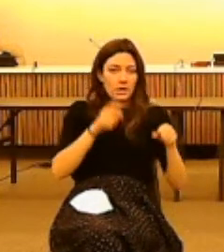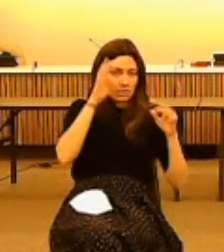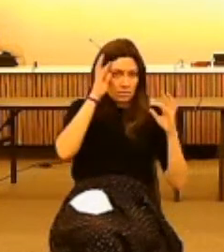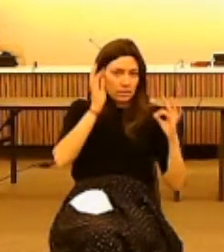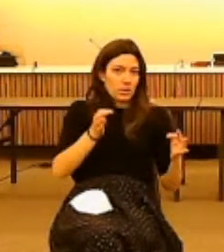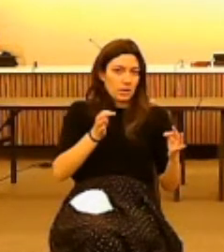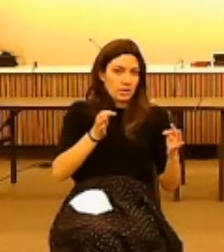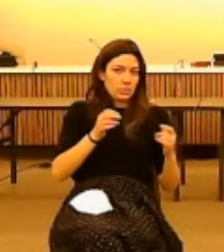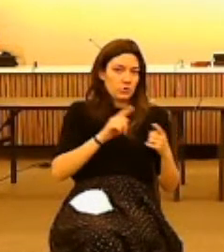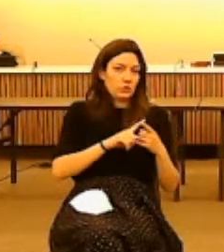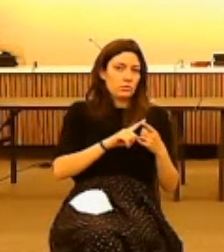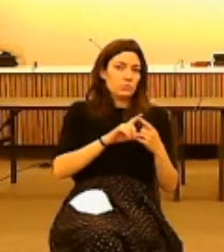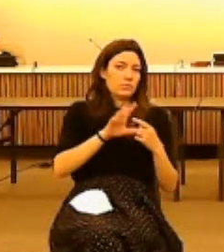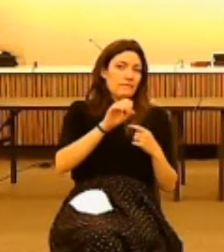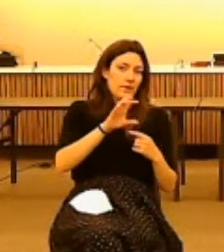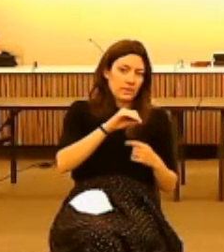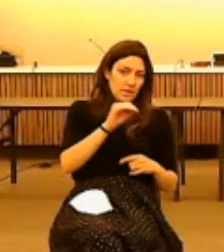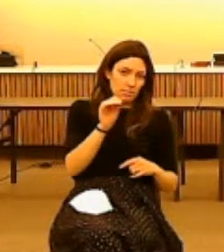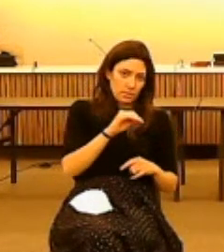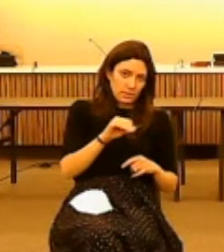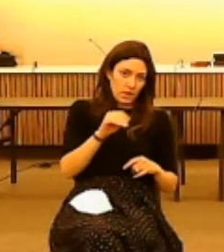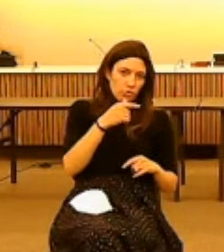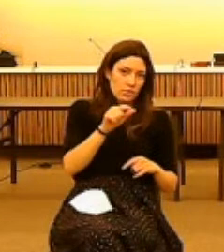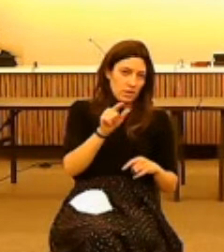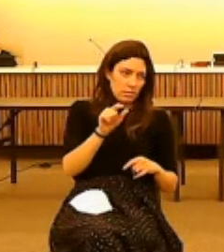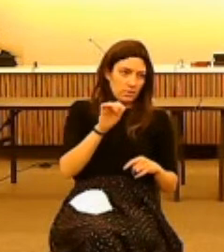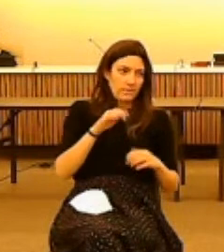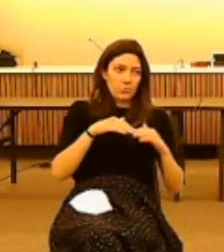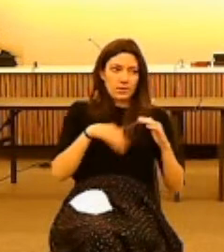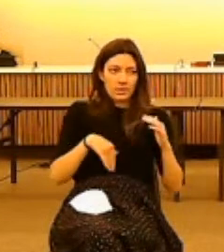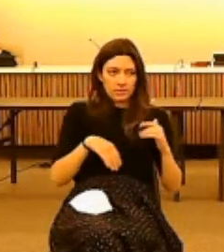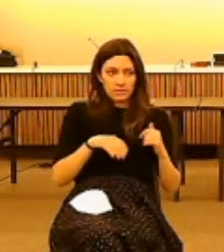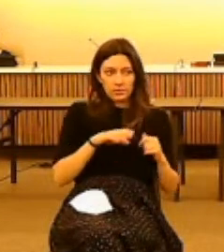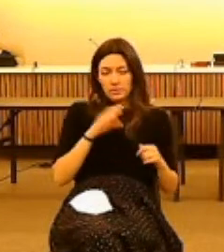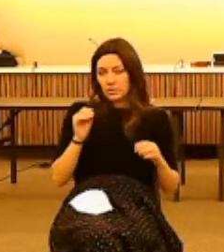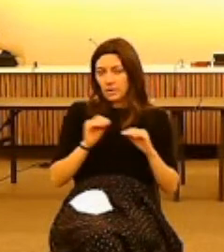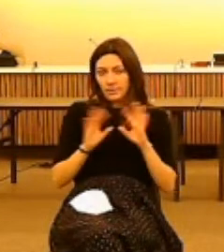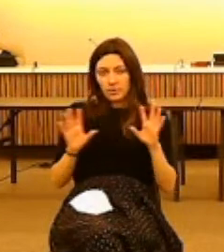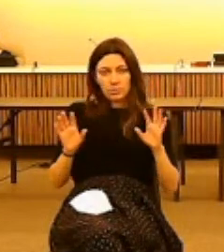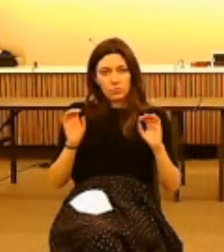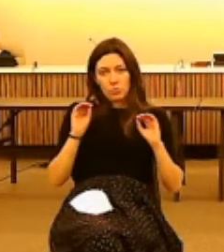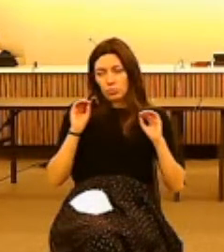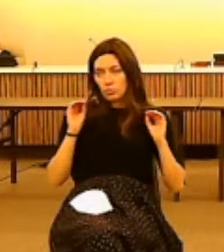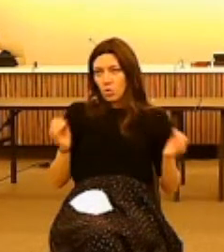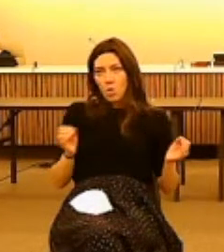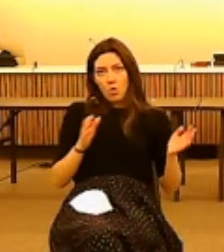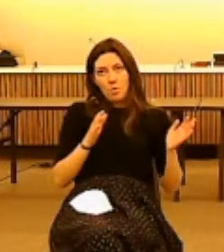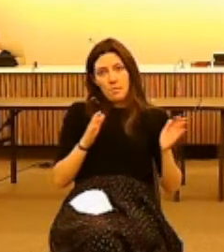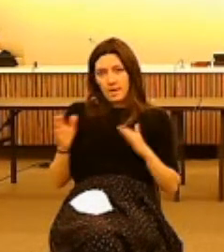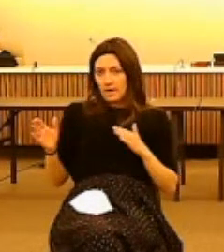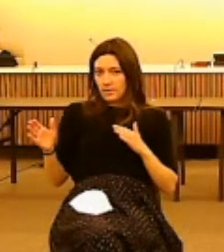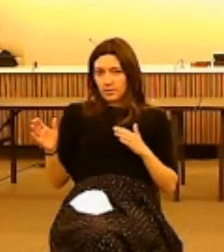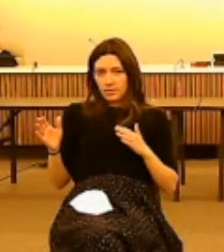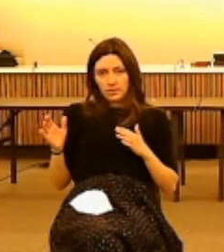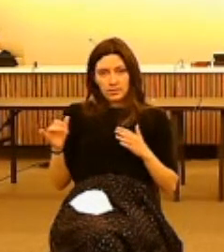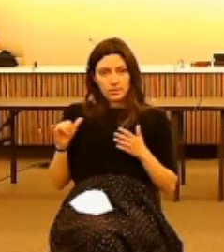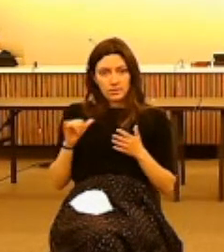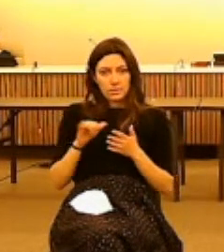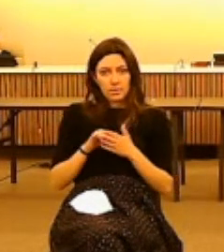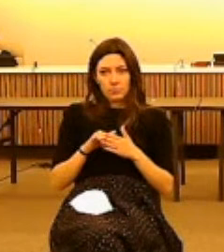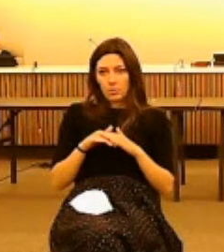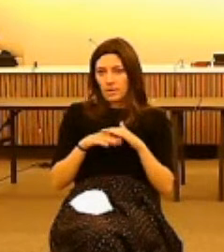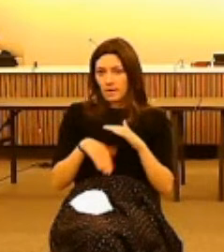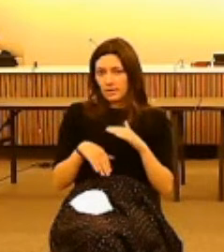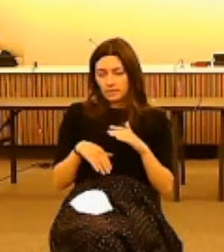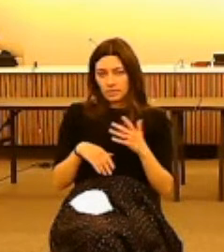the 50% green if it was less. And obviously if there were no plans that weren't less, we could go